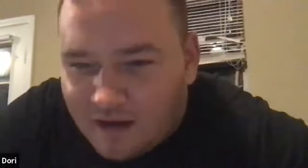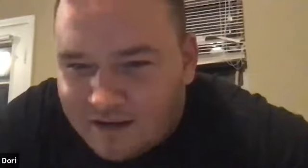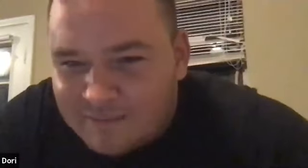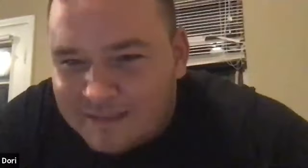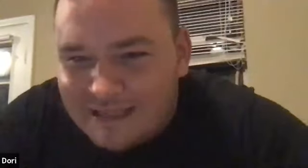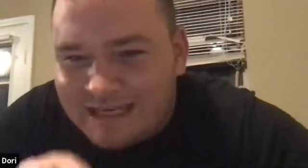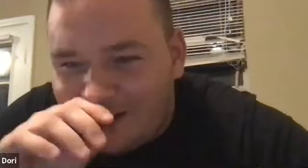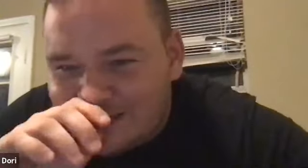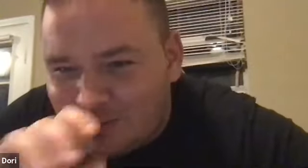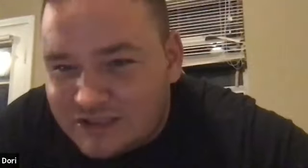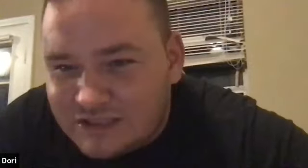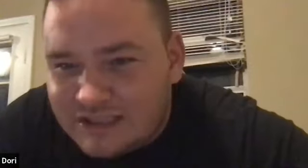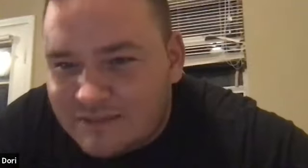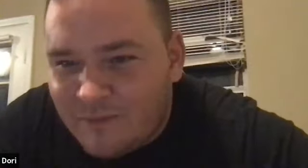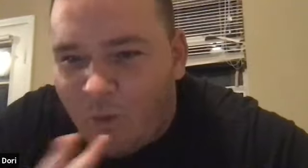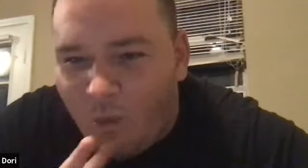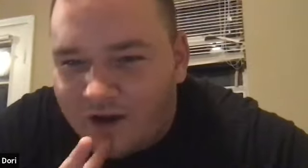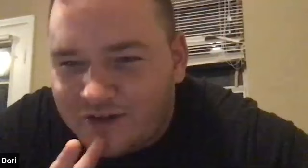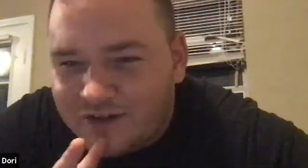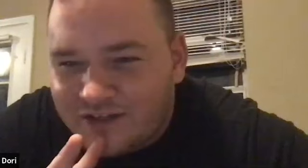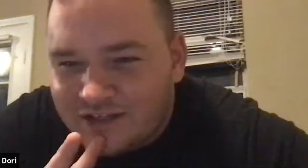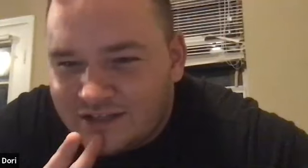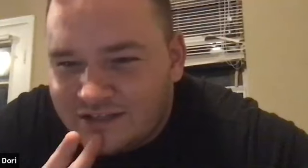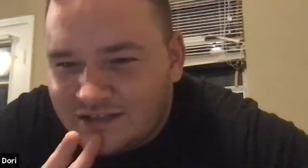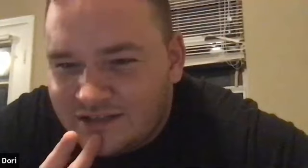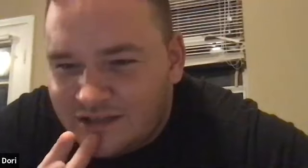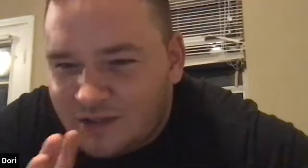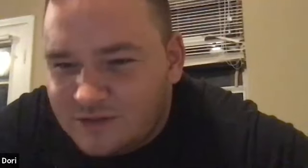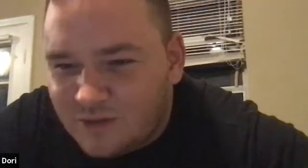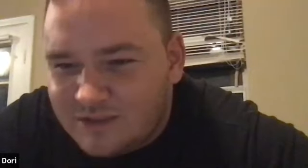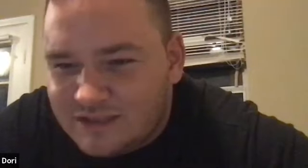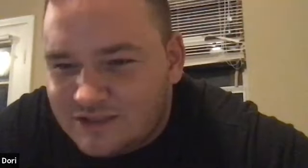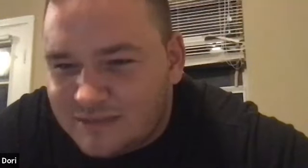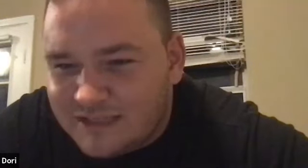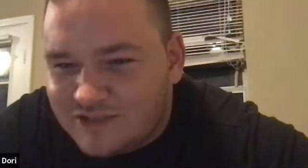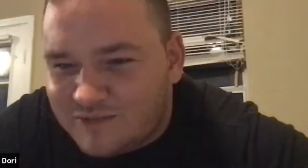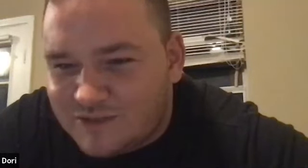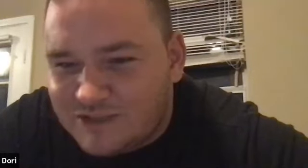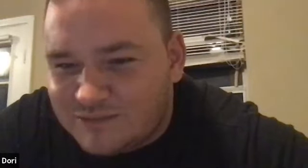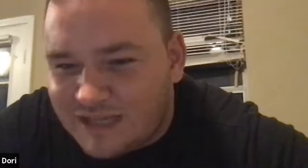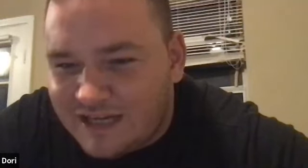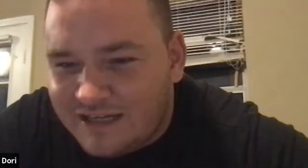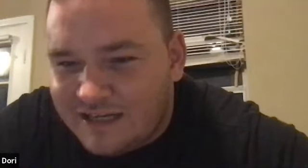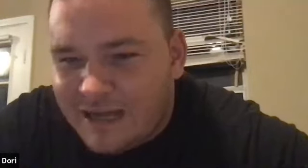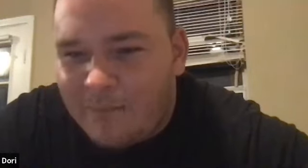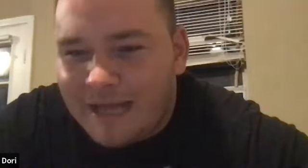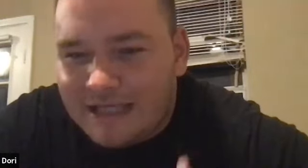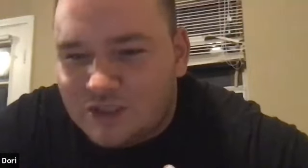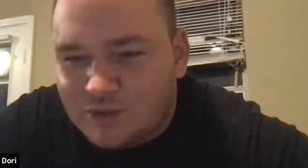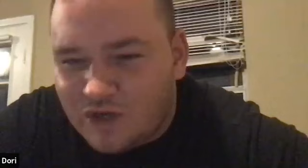Let me get all these questions again. Water. Who's going to teach them English? If you teach them sign, I'm going to ask you, Sean,